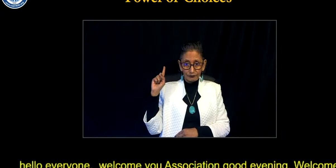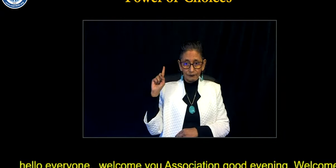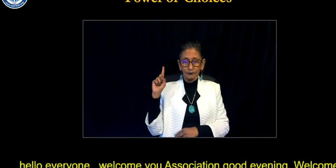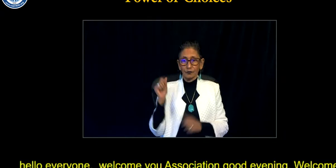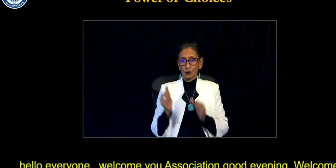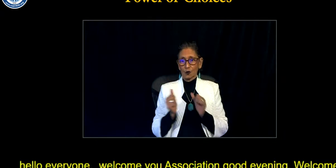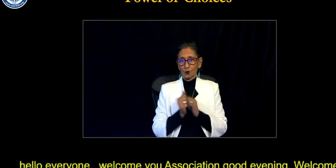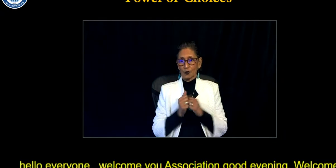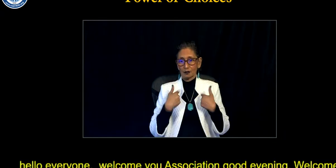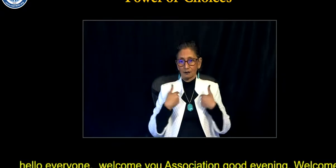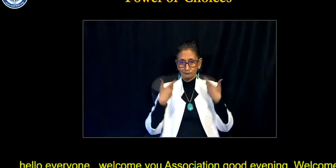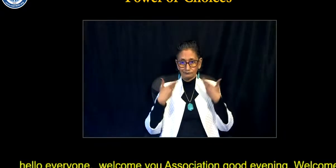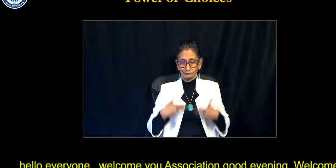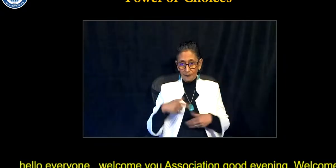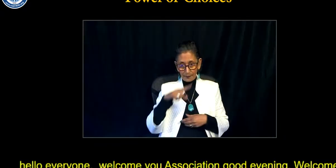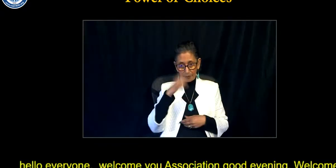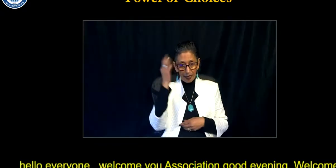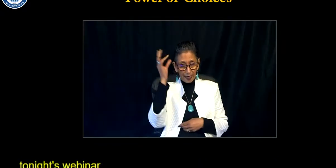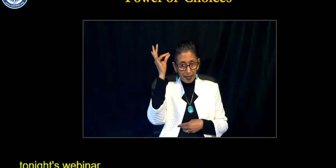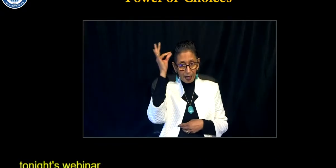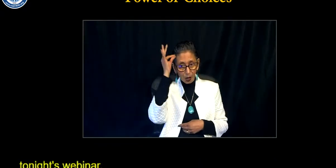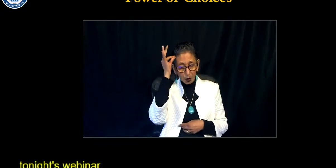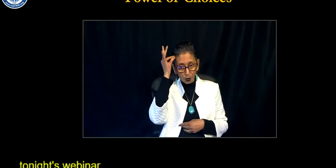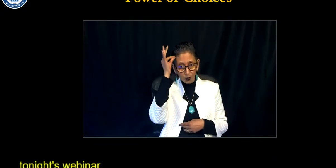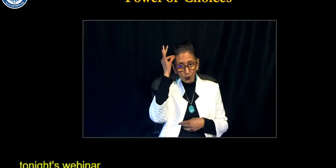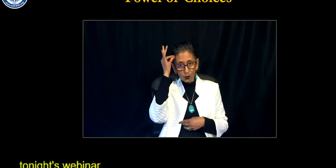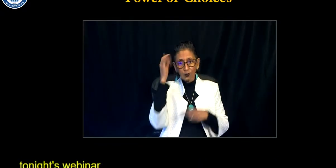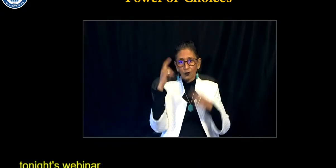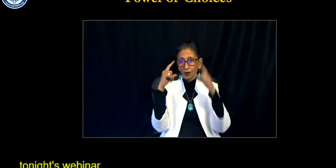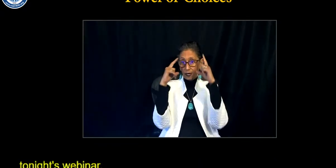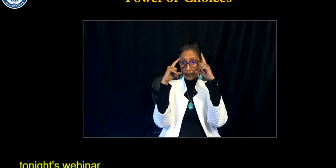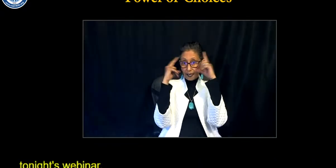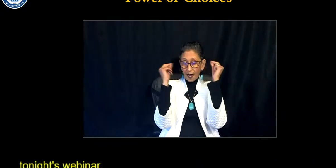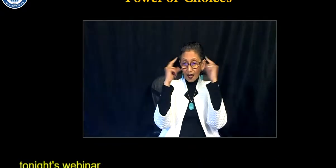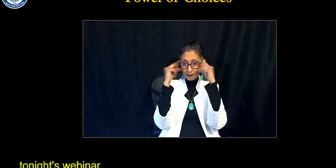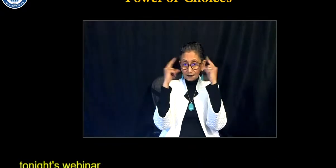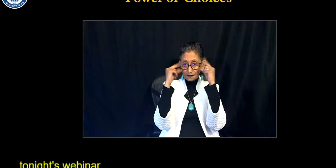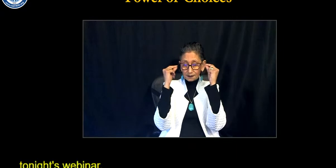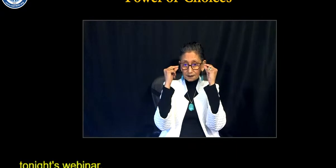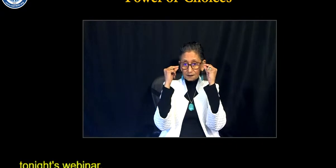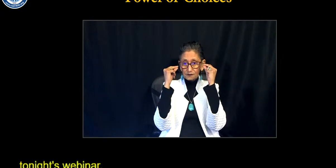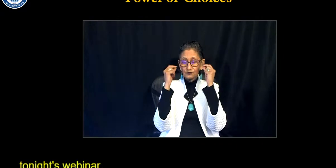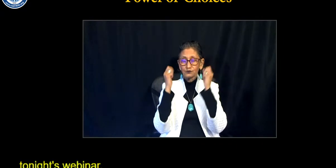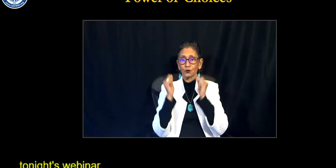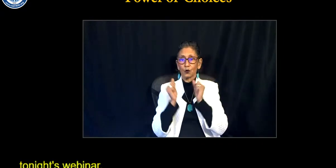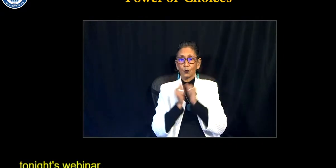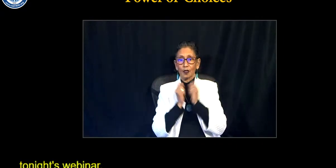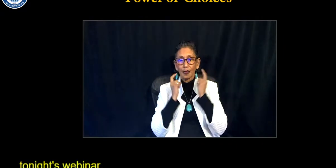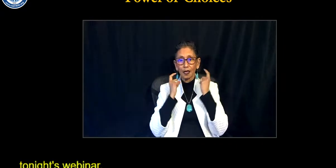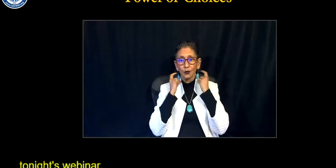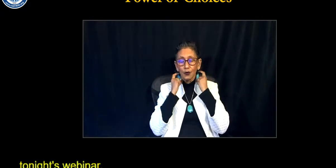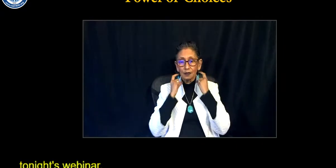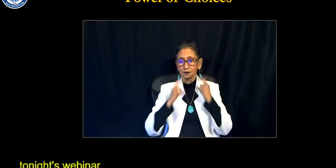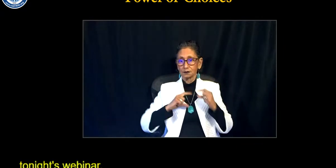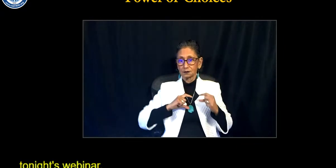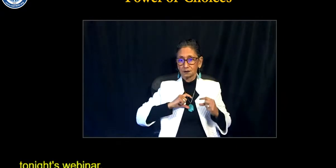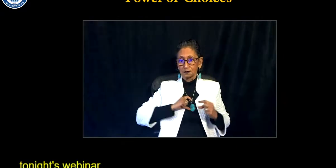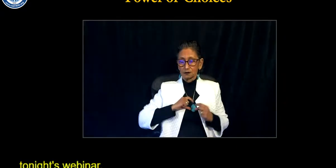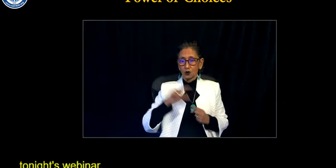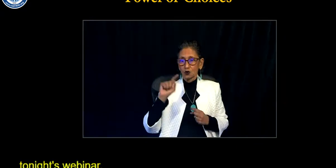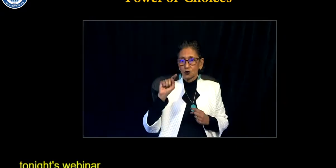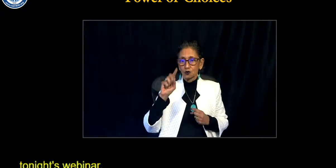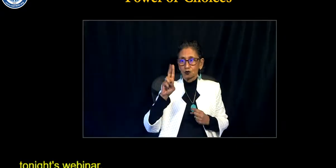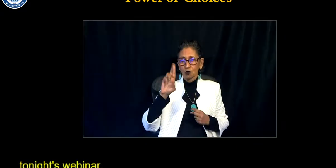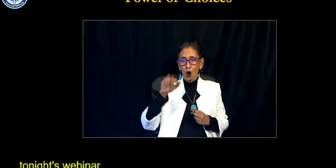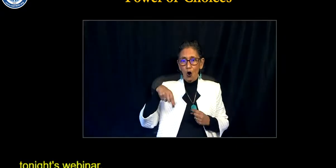background and myself. I have a black background behind me. I have black hair. I am